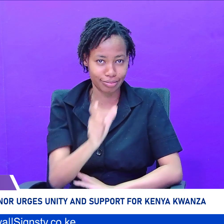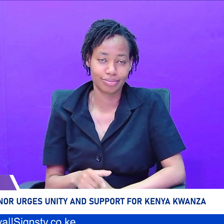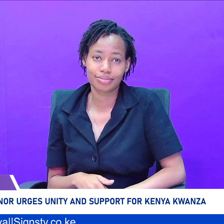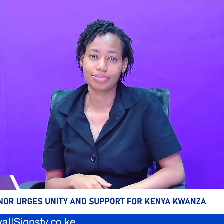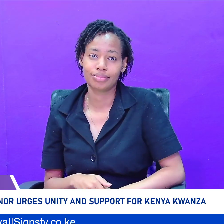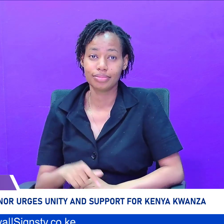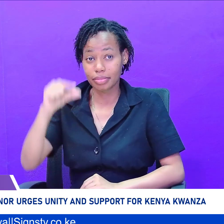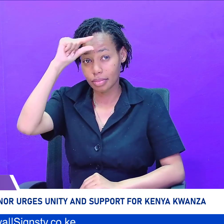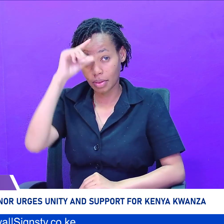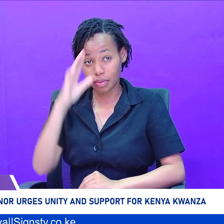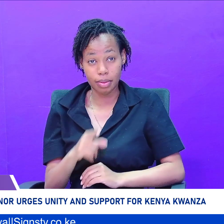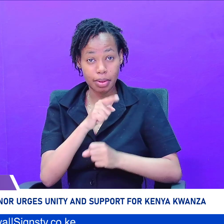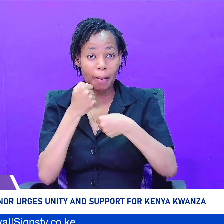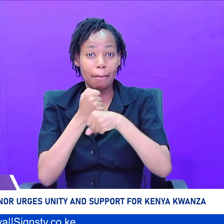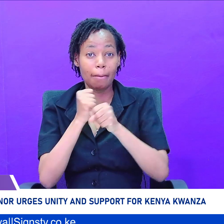the region.